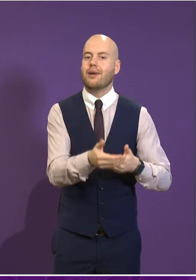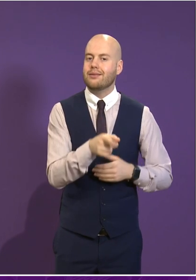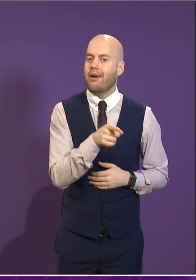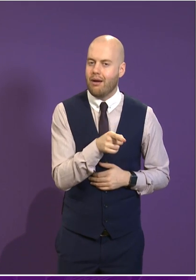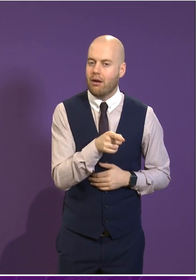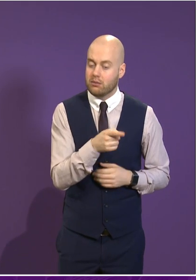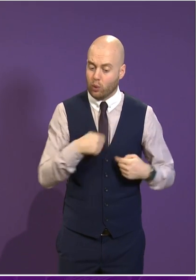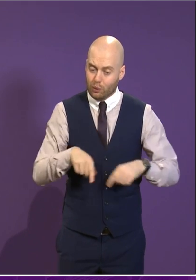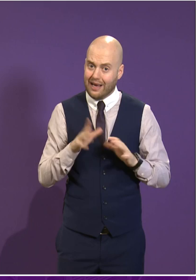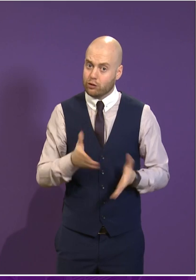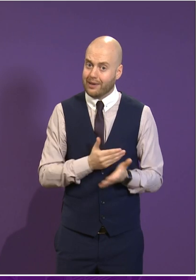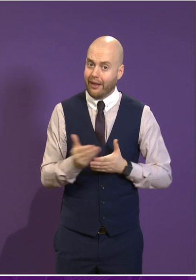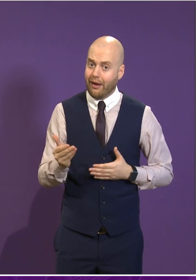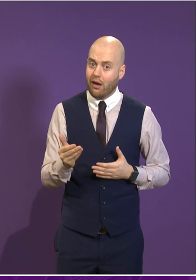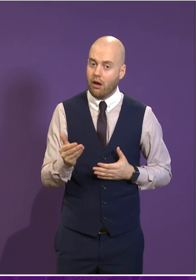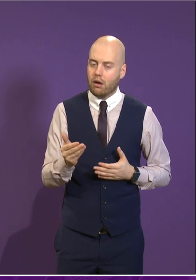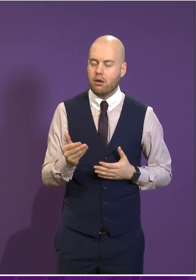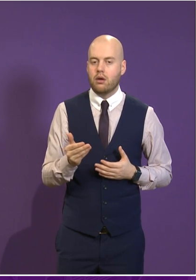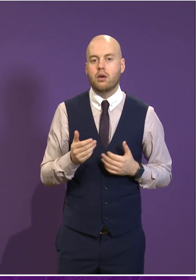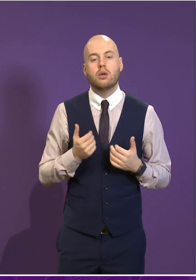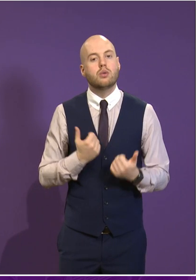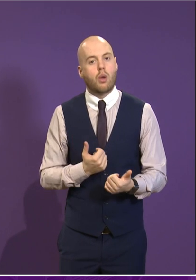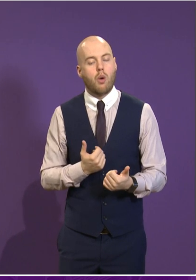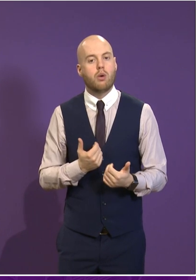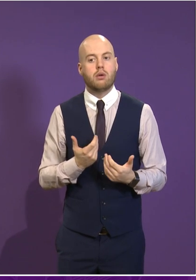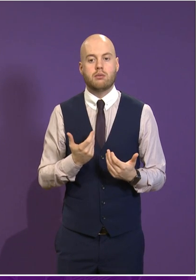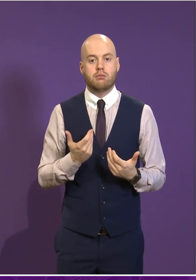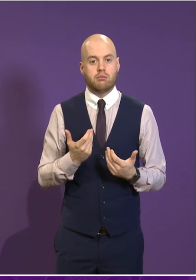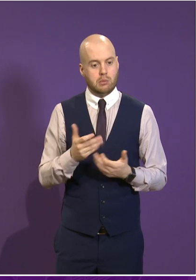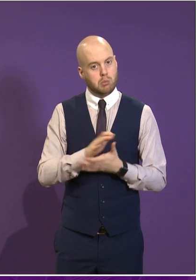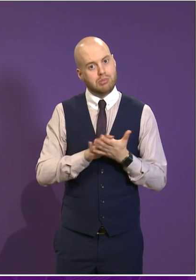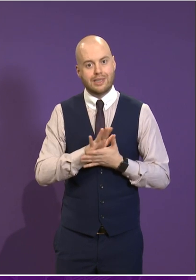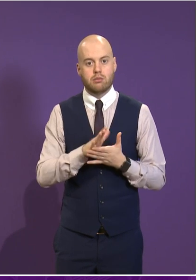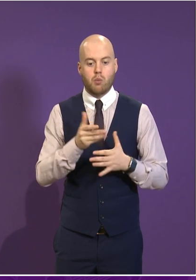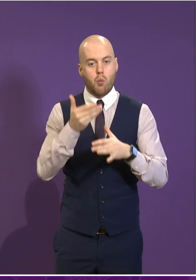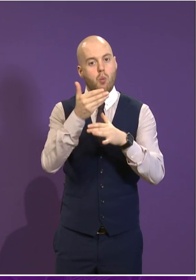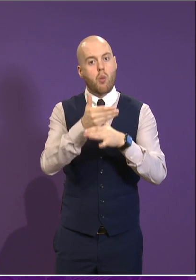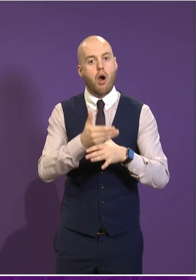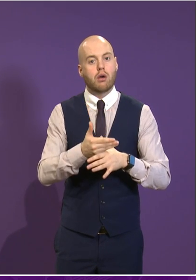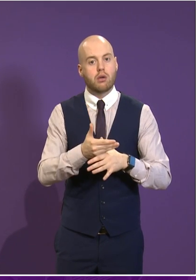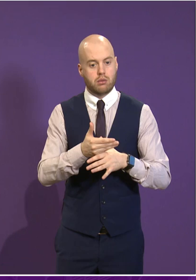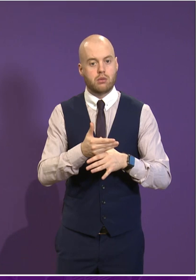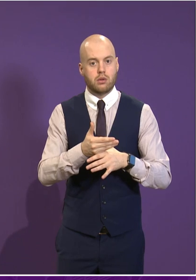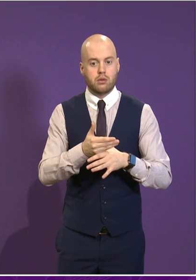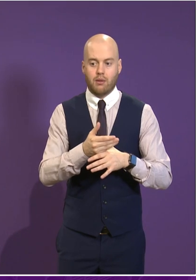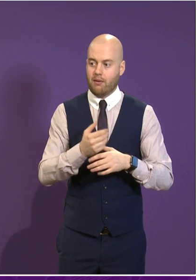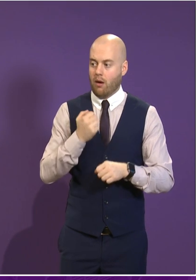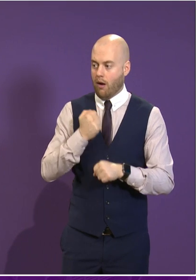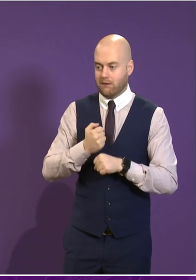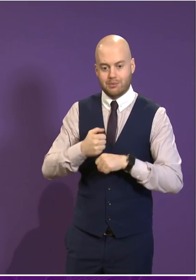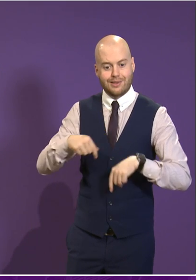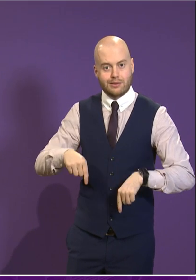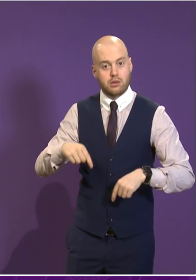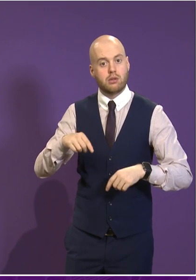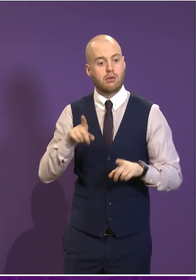very clear duties. So, you know, there is a stream of work that, you know, that government and indeed